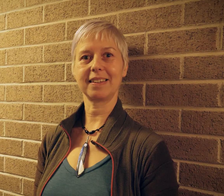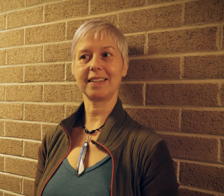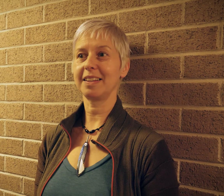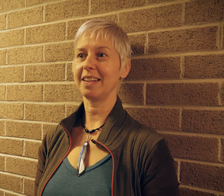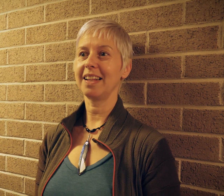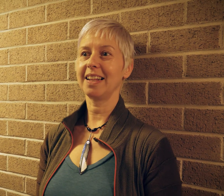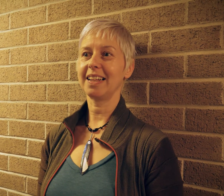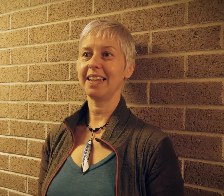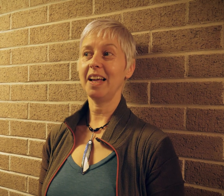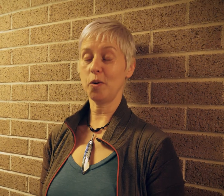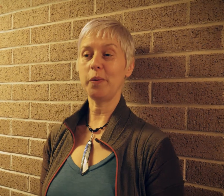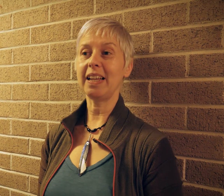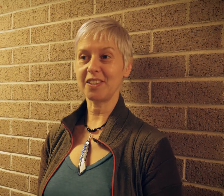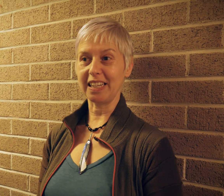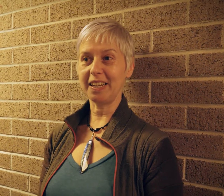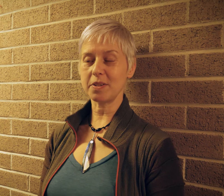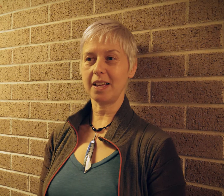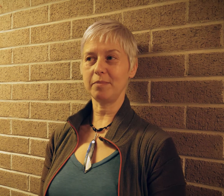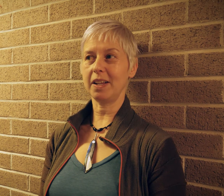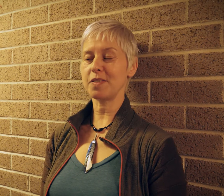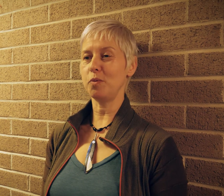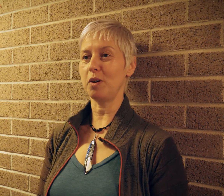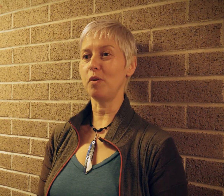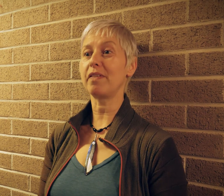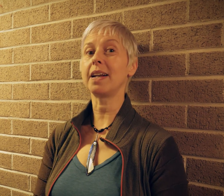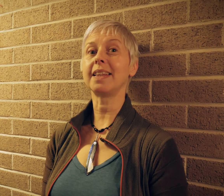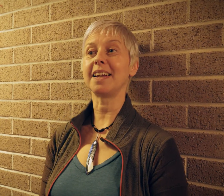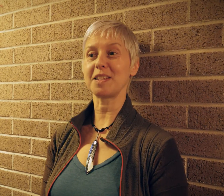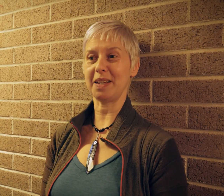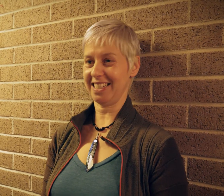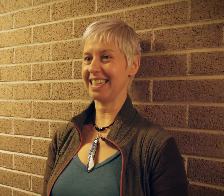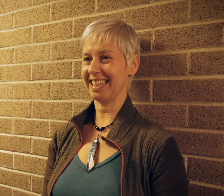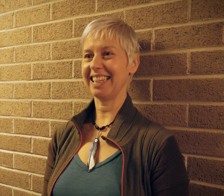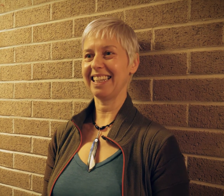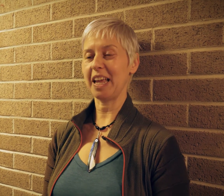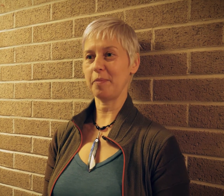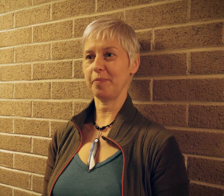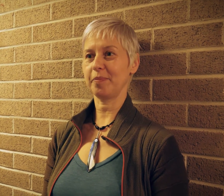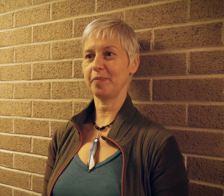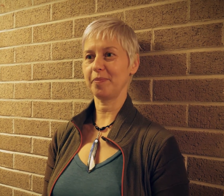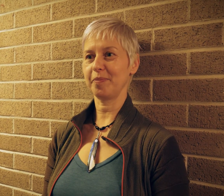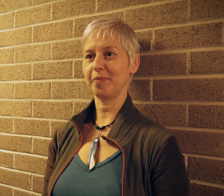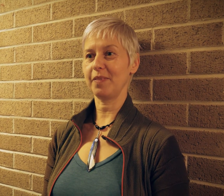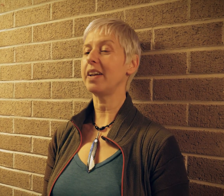How do you feel it went? Quite well, actually. It was a lot smaller and more friendly than I expected. How were the dragons to you? Very